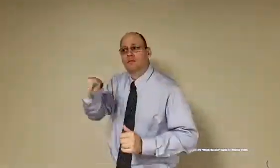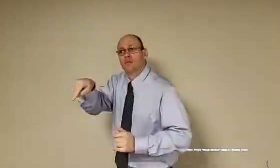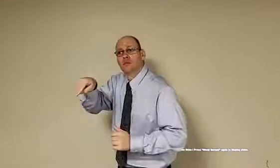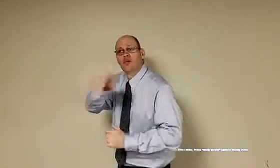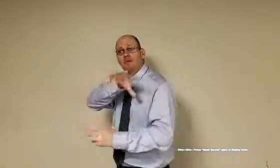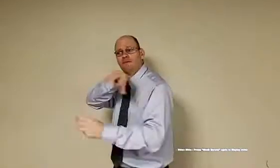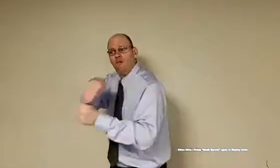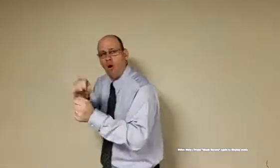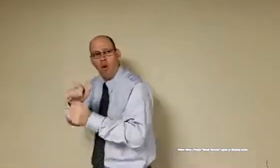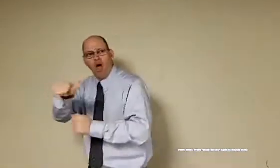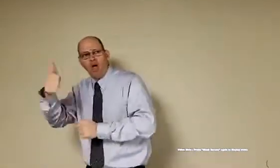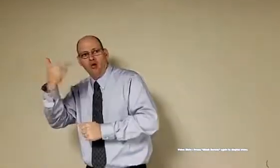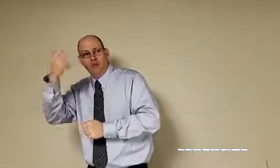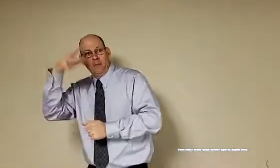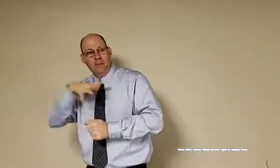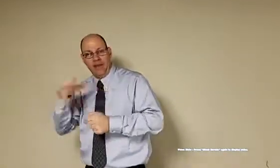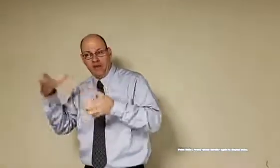can tell you what your dream means.